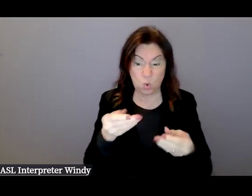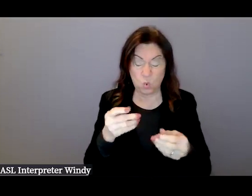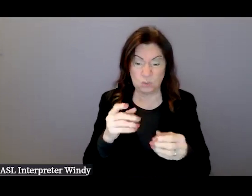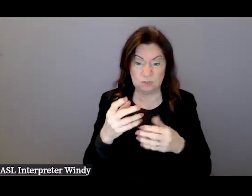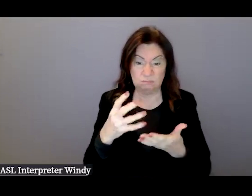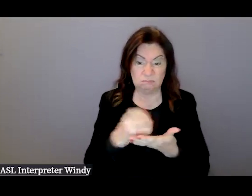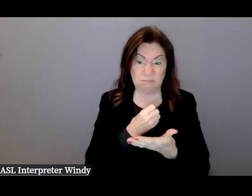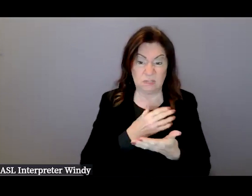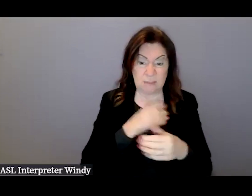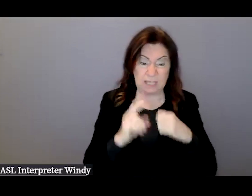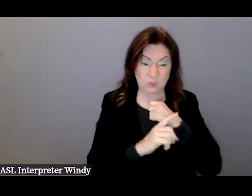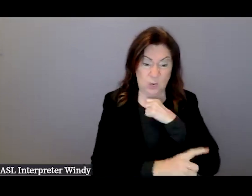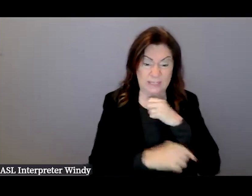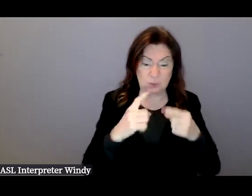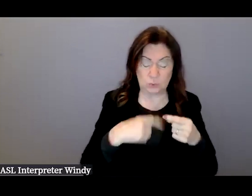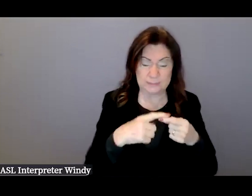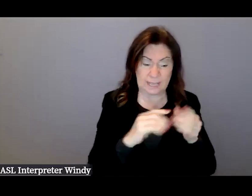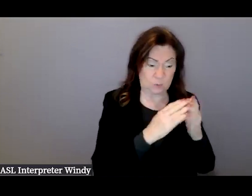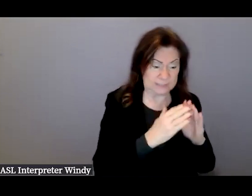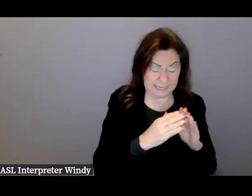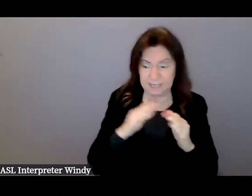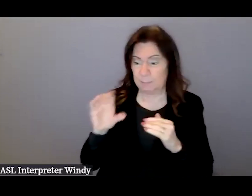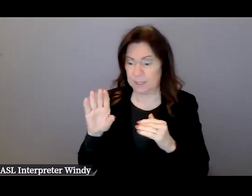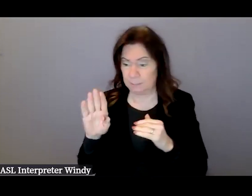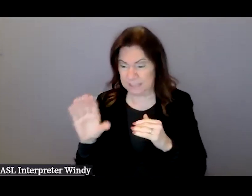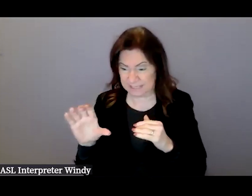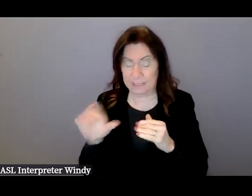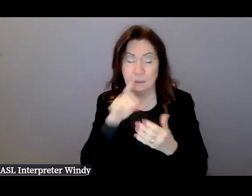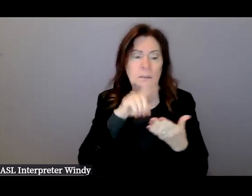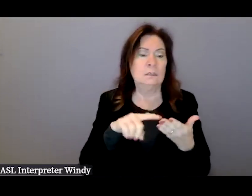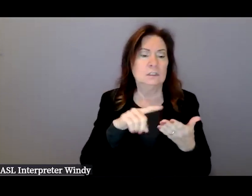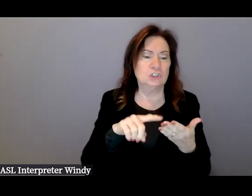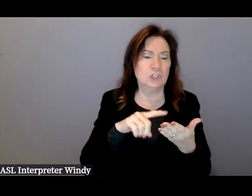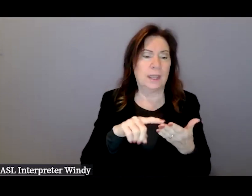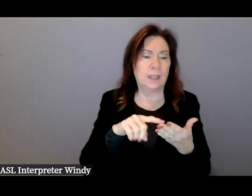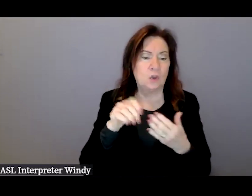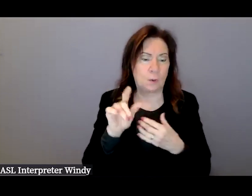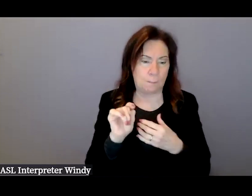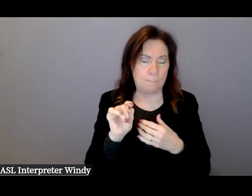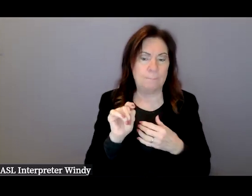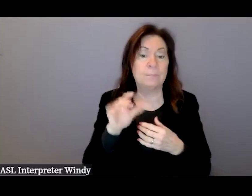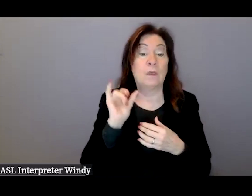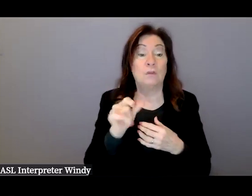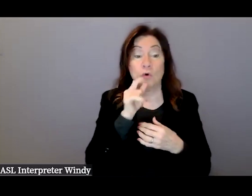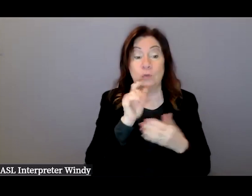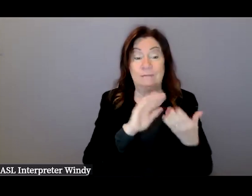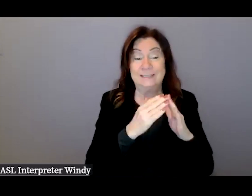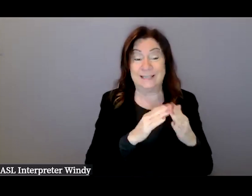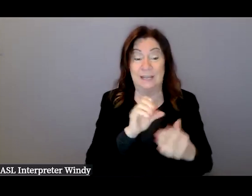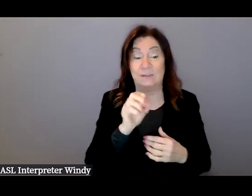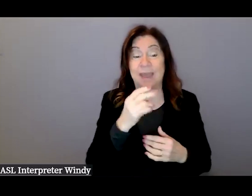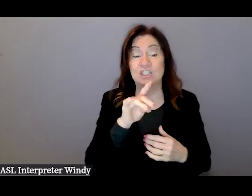trash and recycling service is by checking your cart. Those with City of Asheville